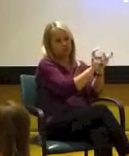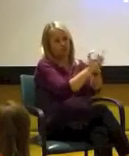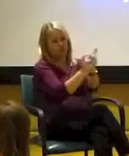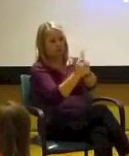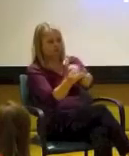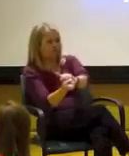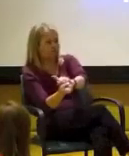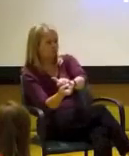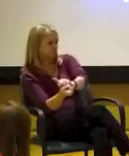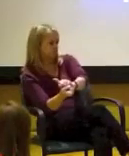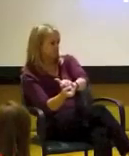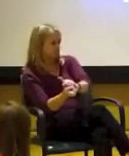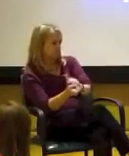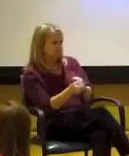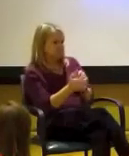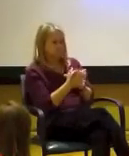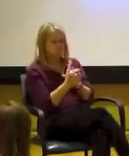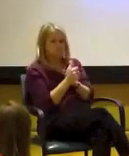changing.